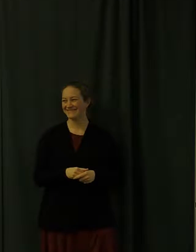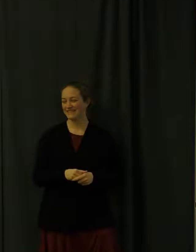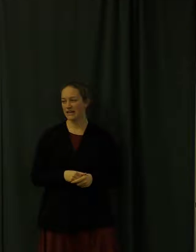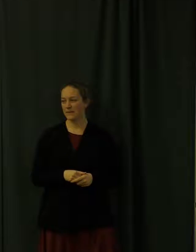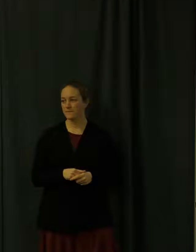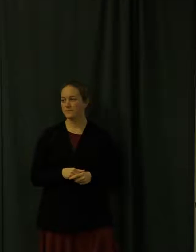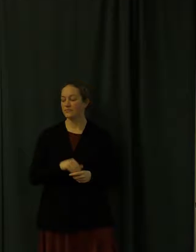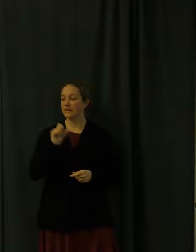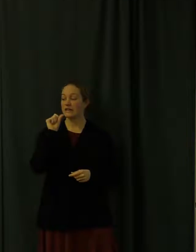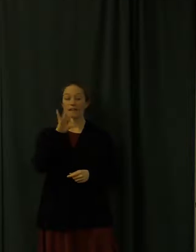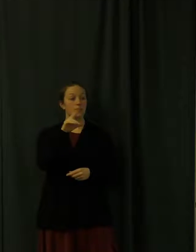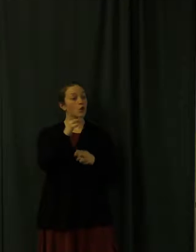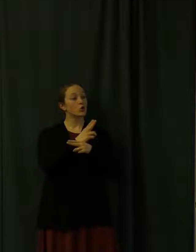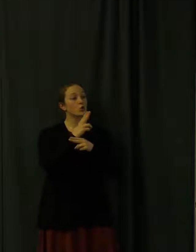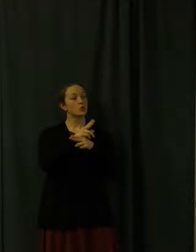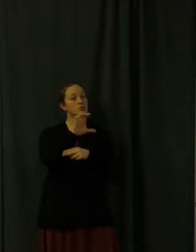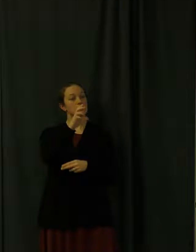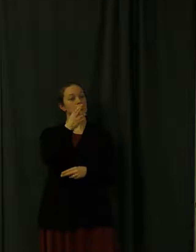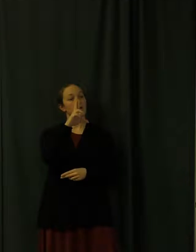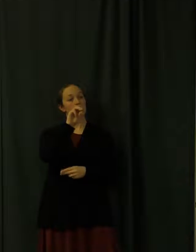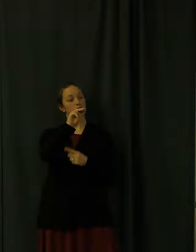And if you're using Chrome,